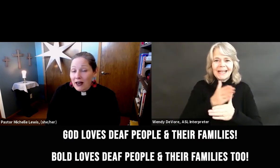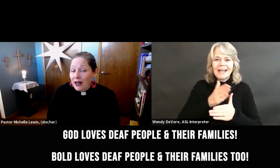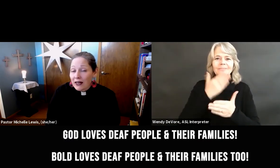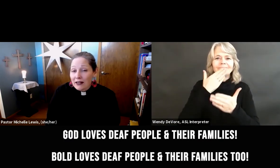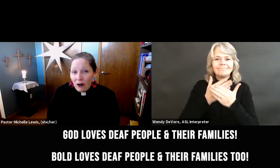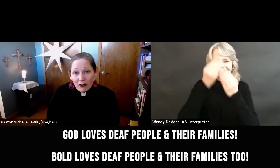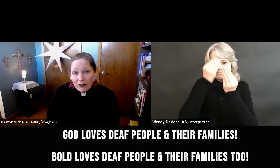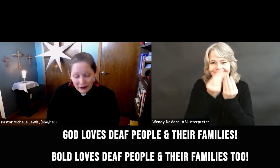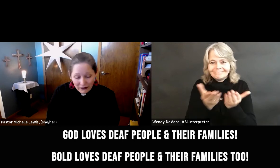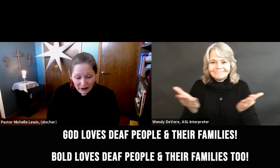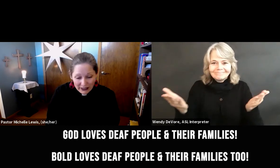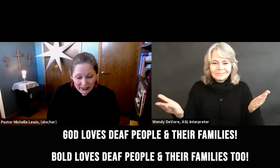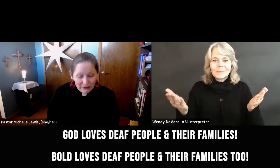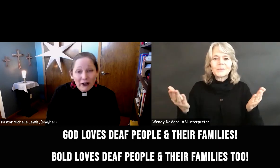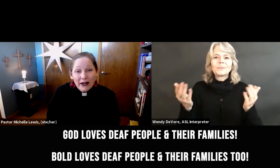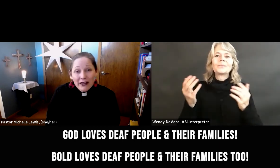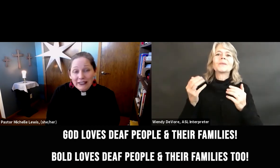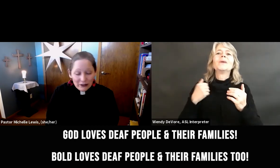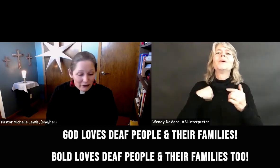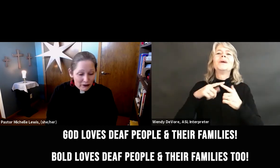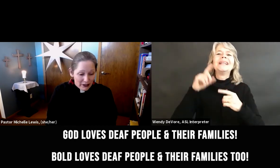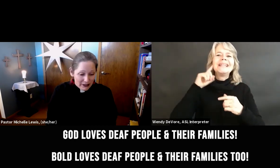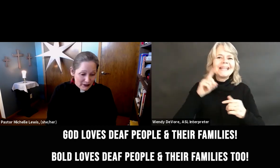and all of their families, friends, or loved ones.